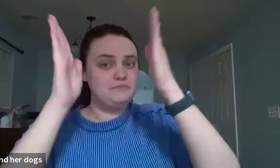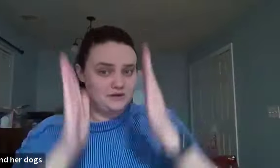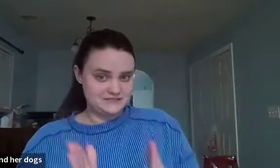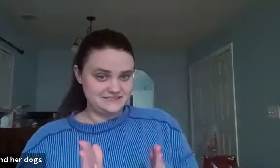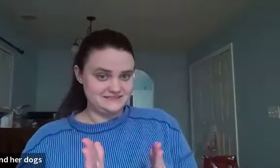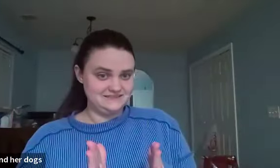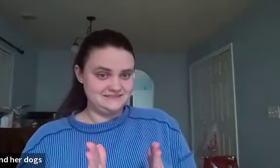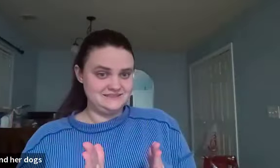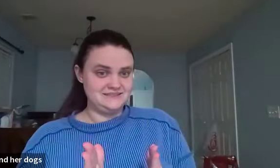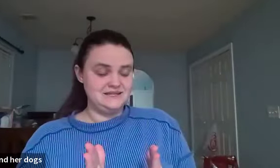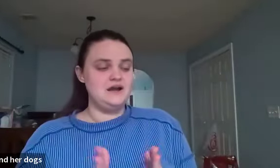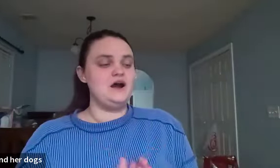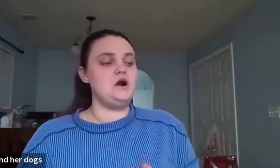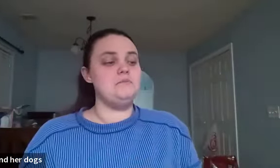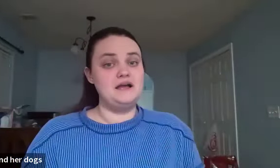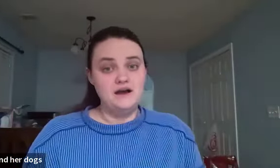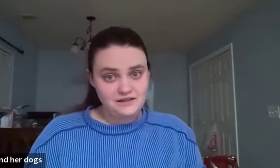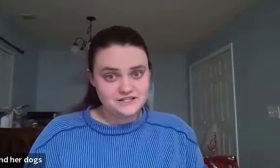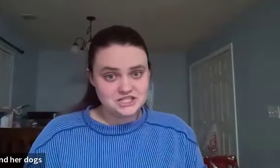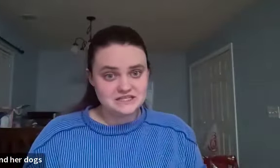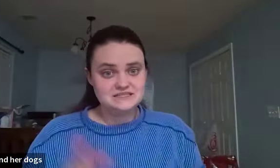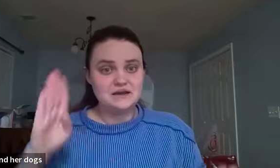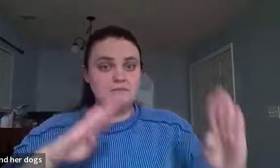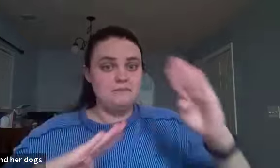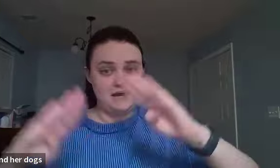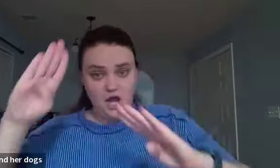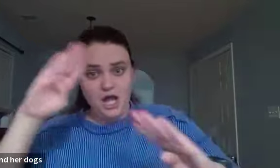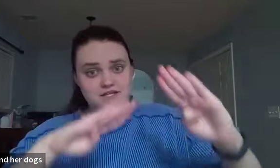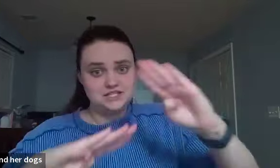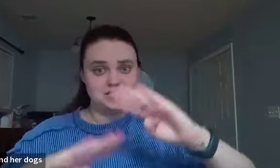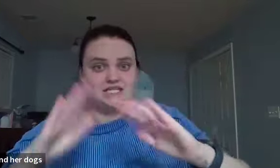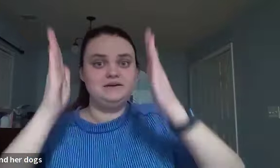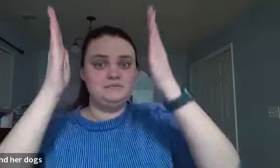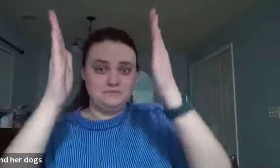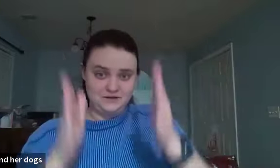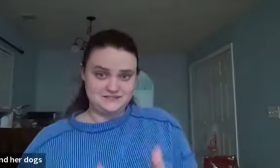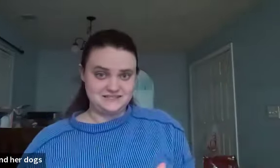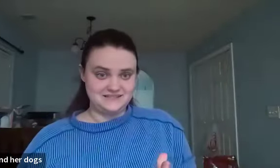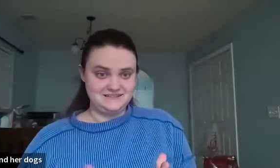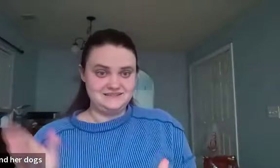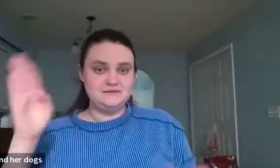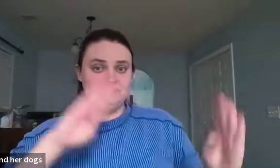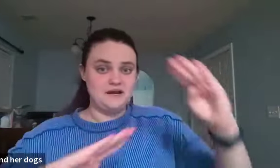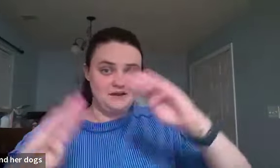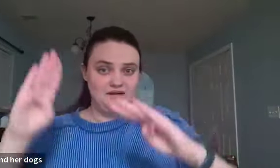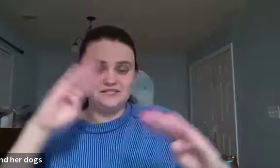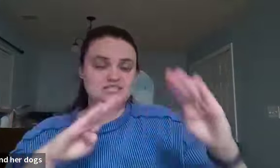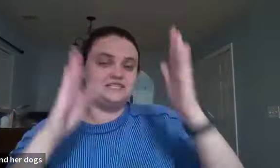chemistry person. Our biologist, biology person,